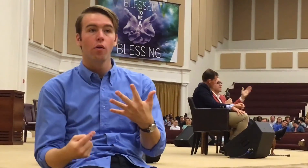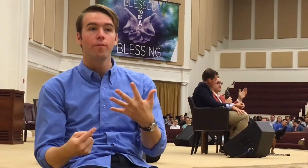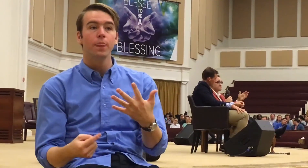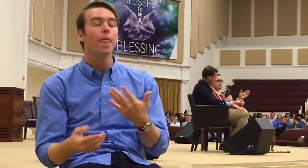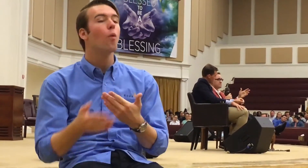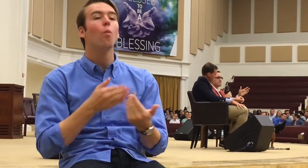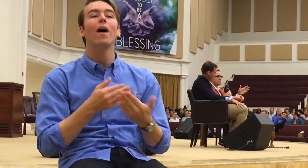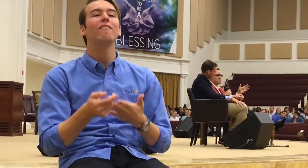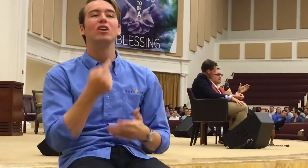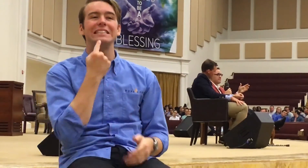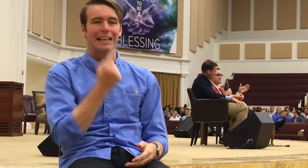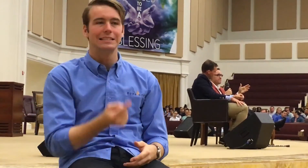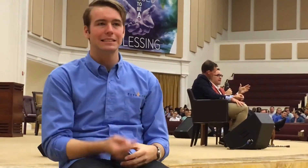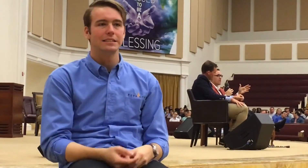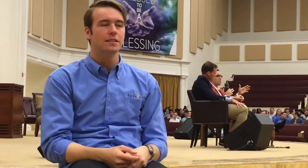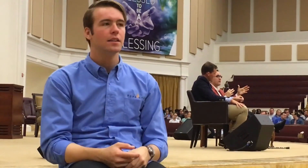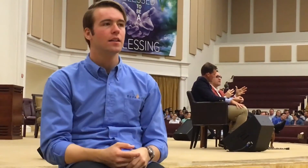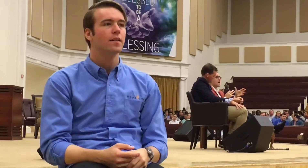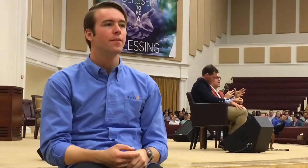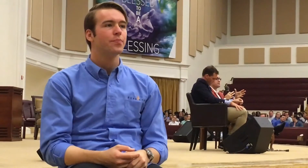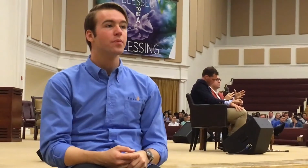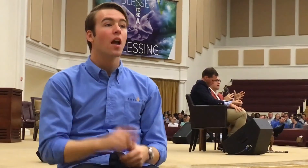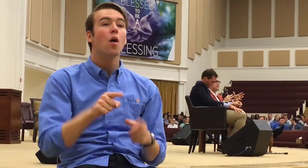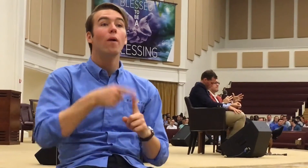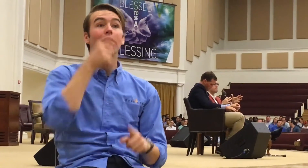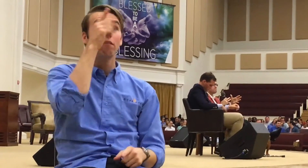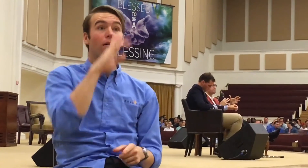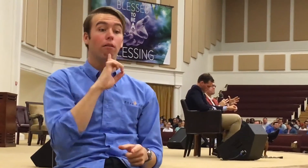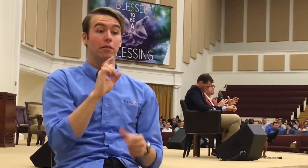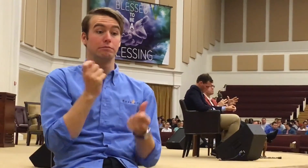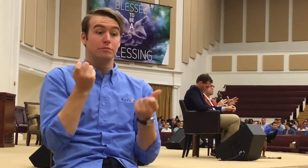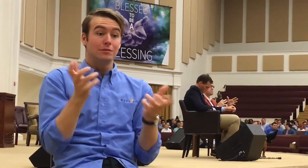Whatever it says. When God is done.